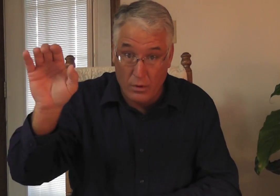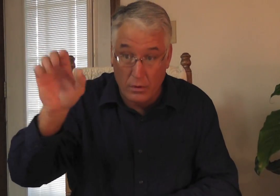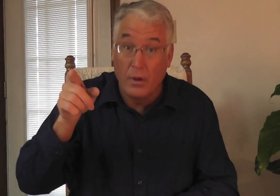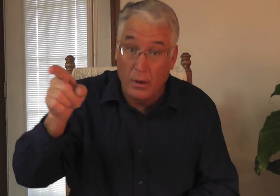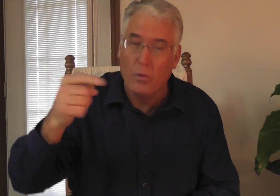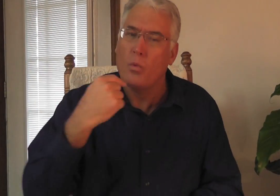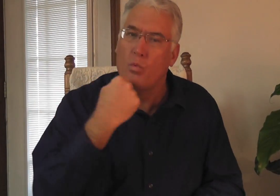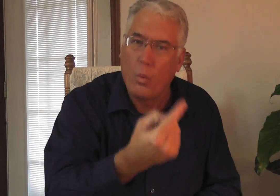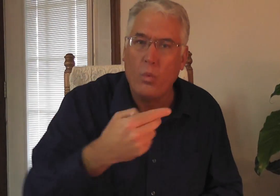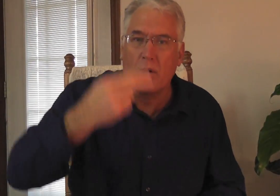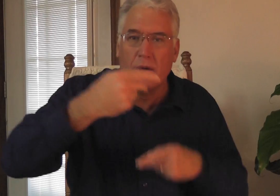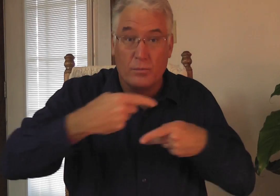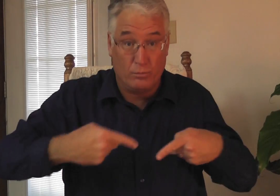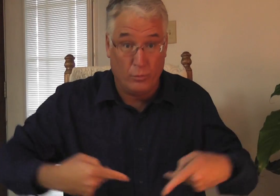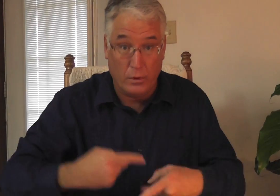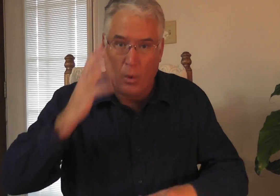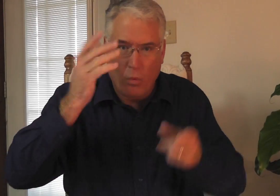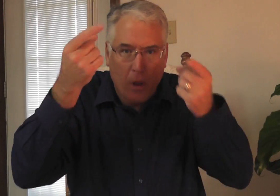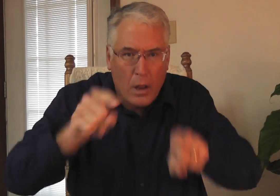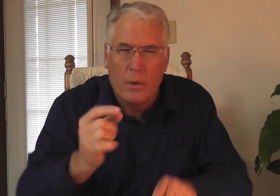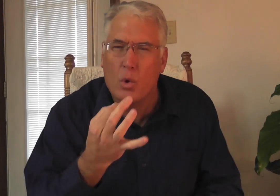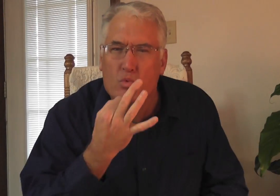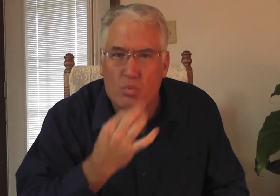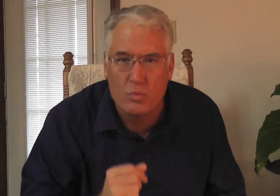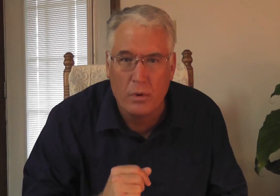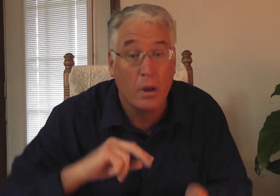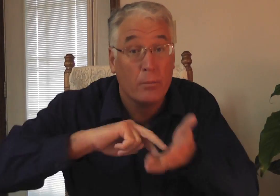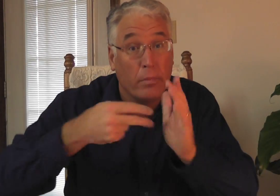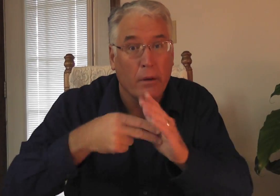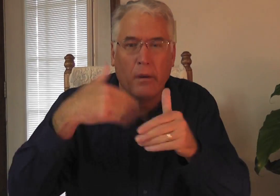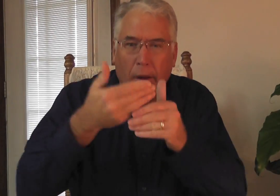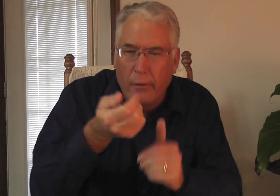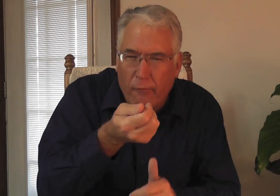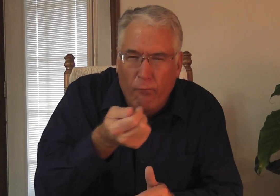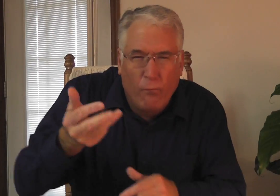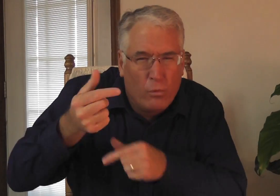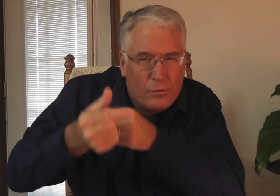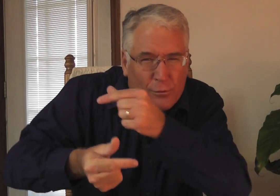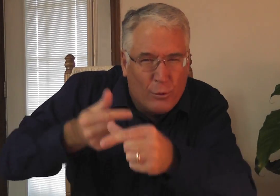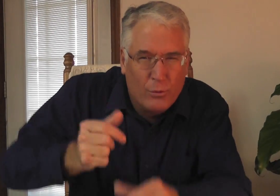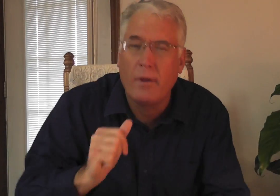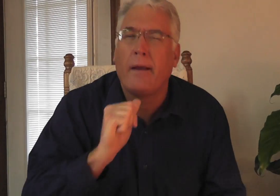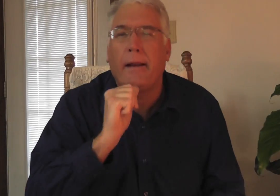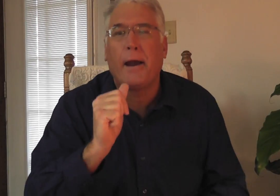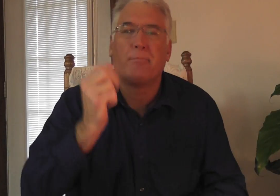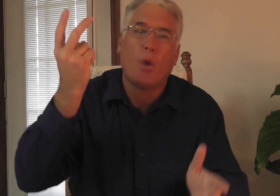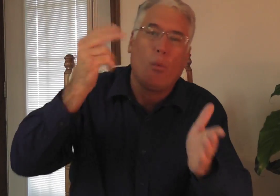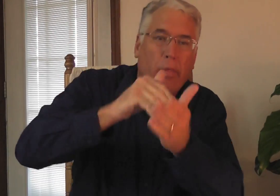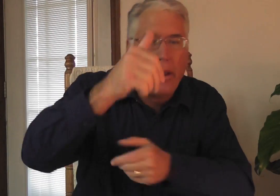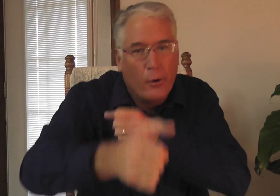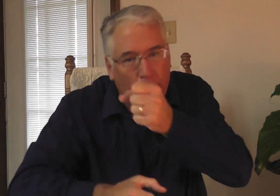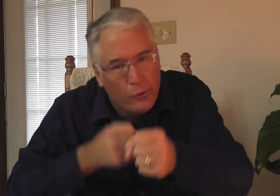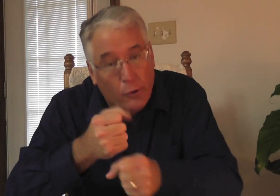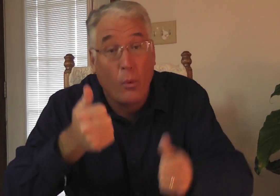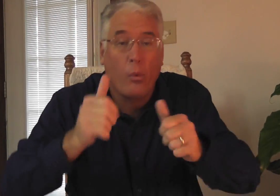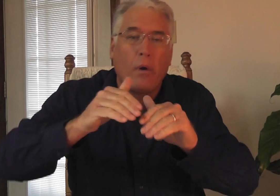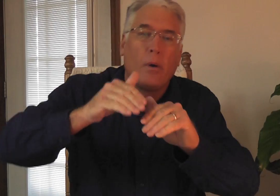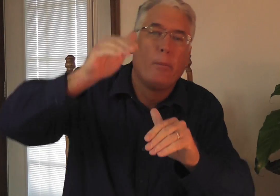Jesus was telling before he died on the cross to the high priest would happen. He said it would happen soon, in a few generations, not 2,000